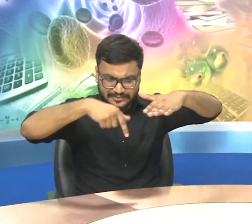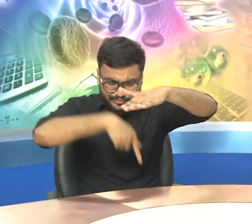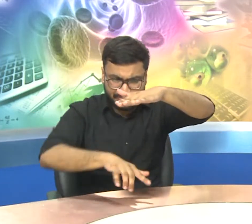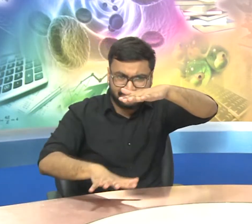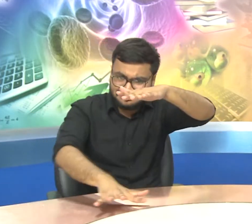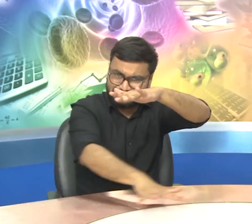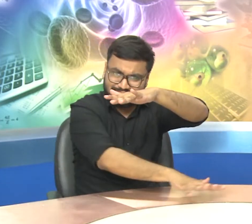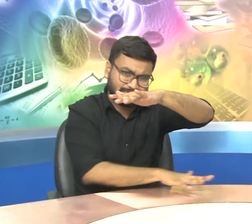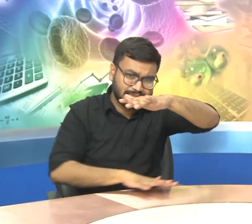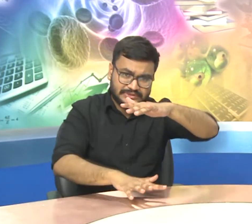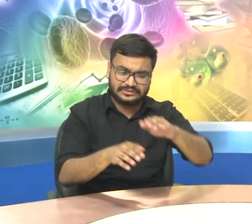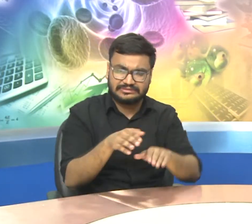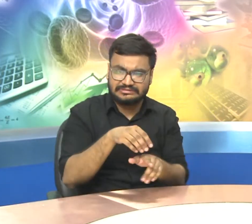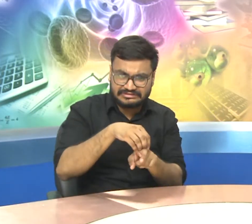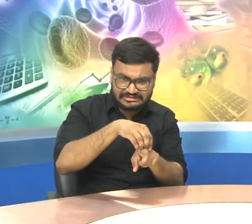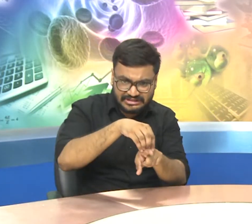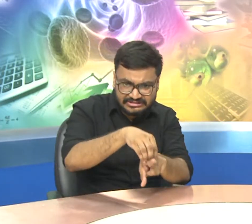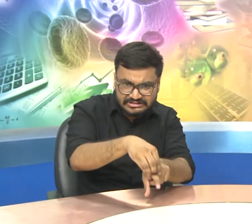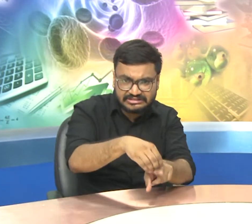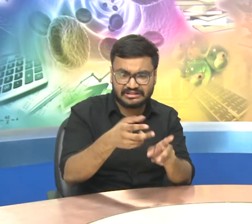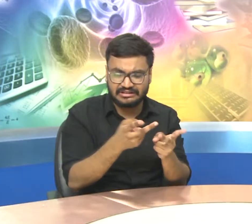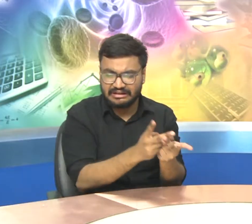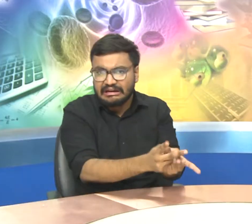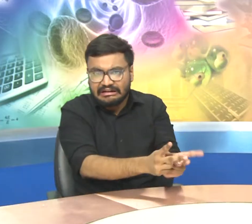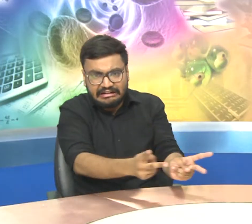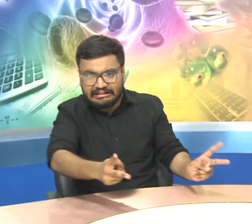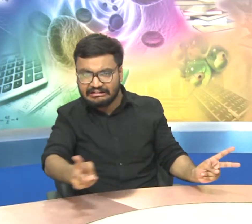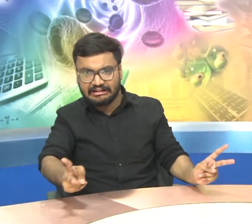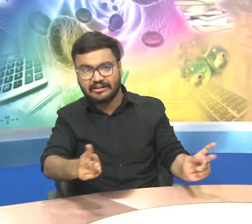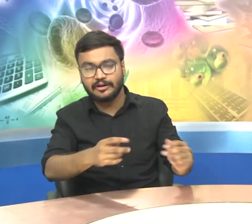beetles, mites, mollusks, etc.